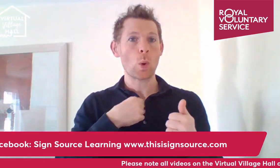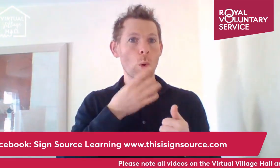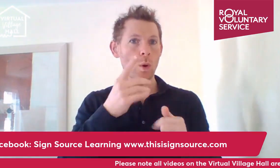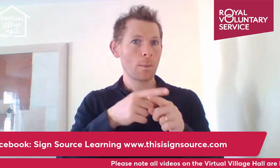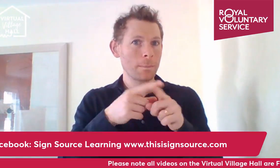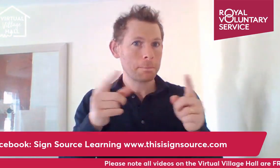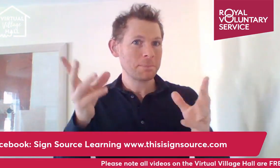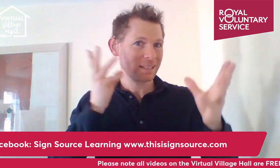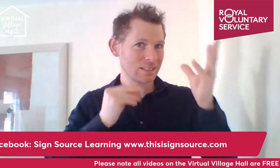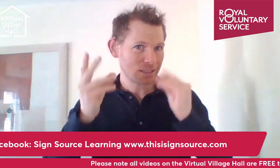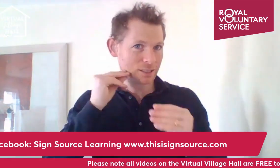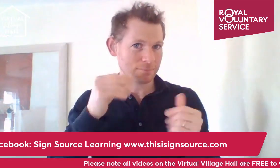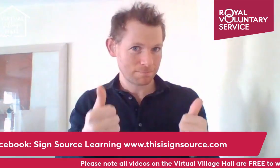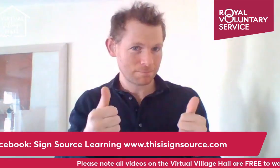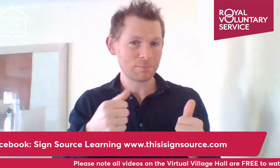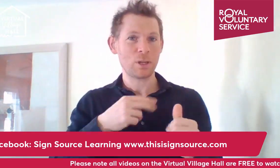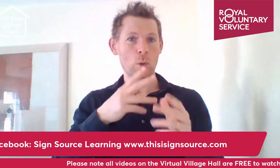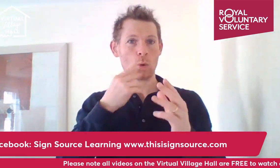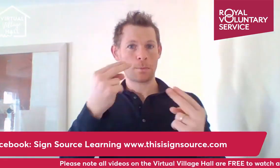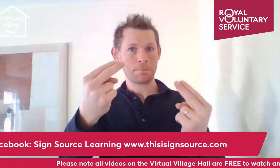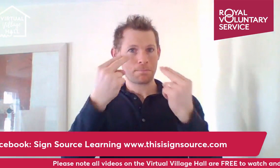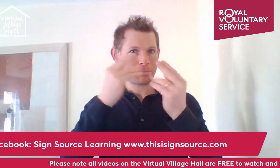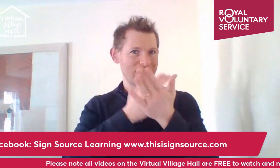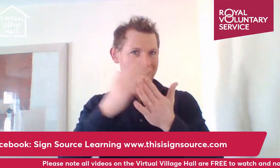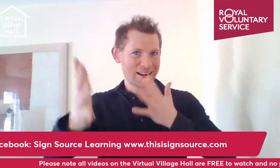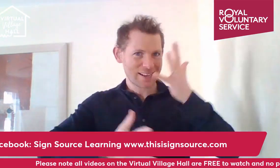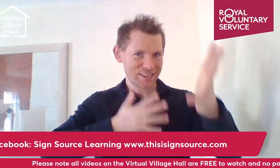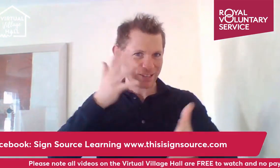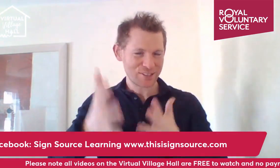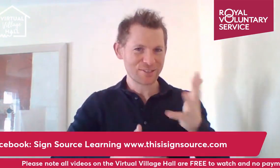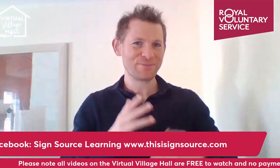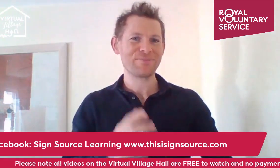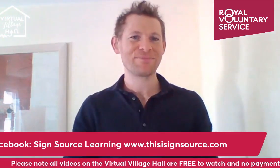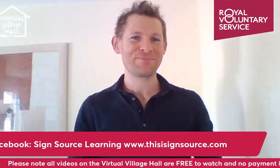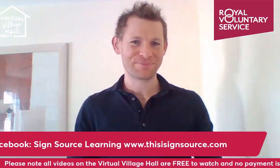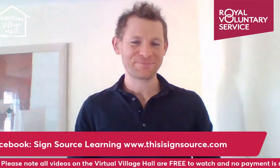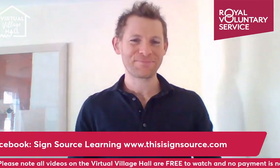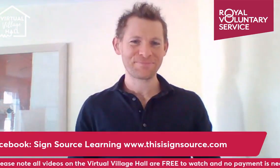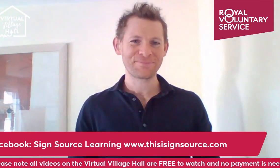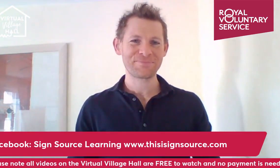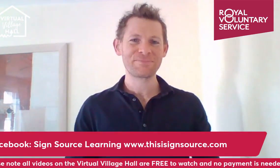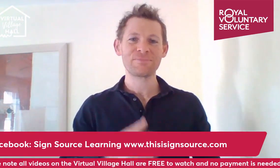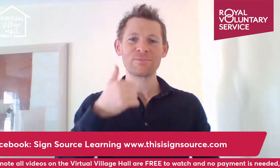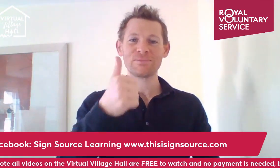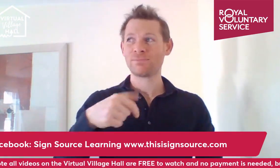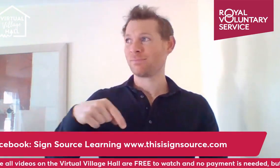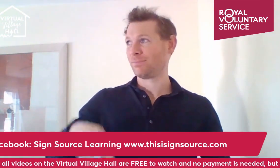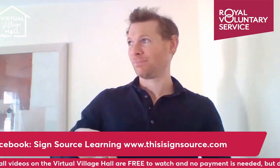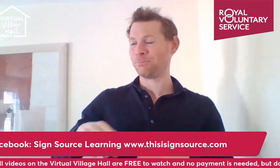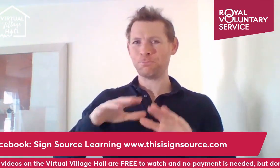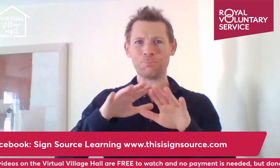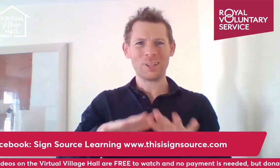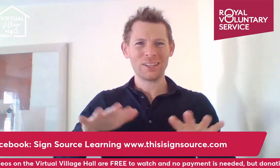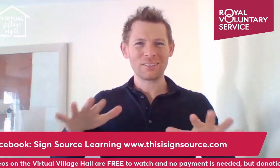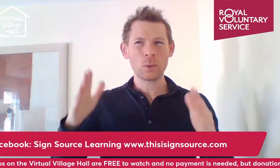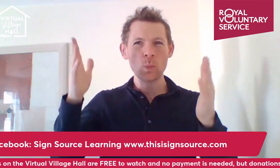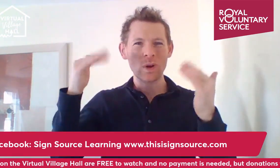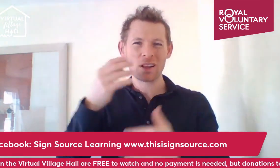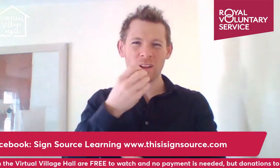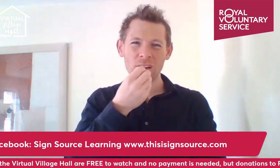me. So you'll be able to hear what's going on, and also you'll be able to see me signing as well.